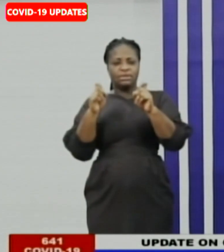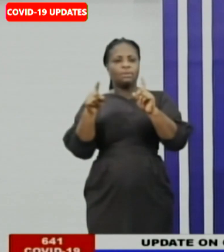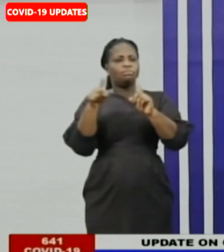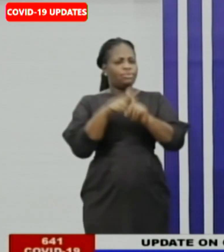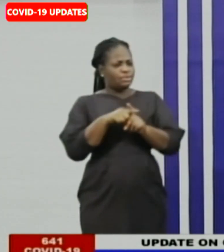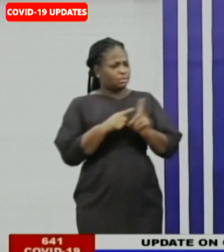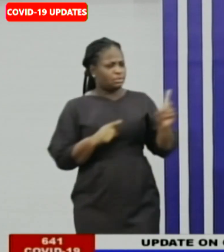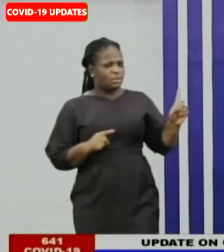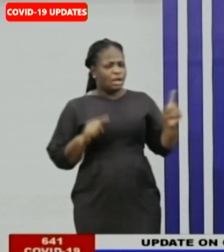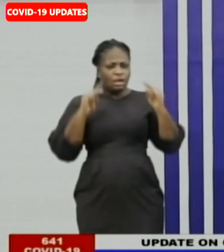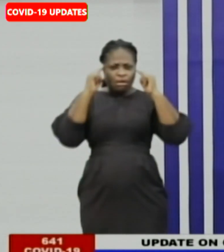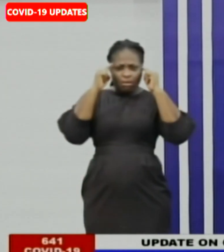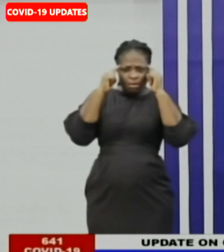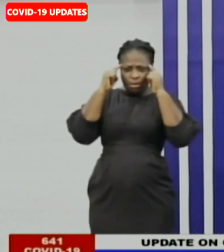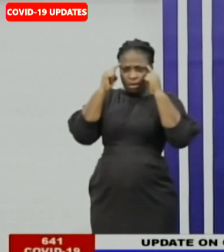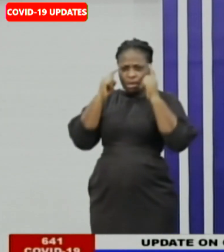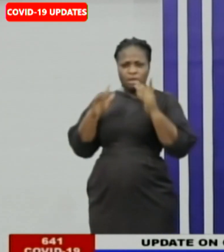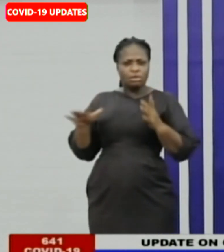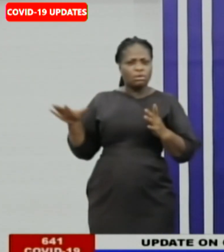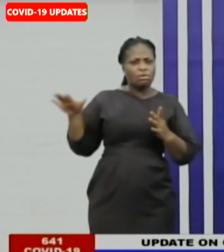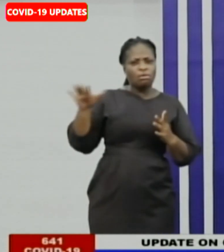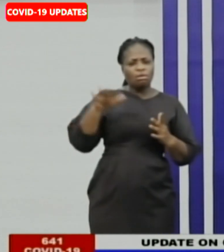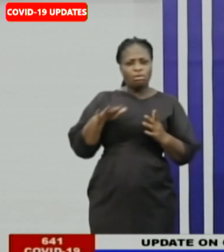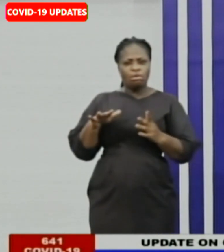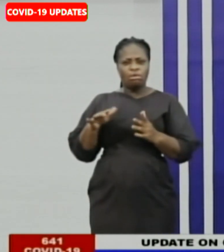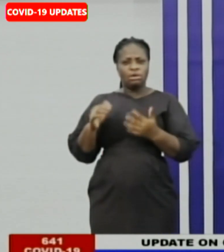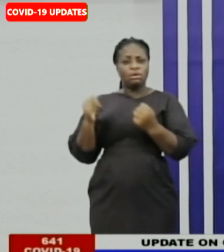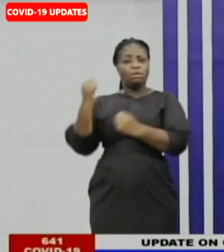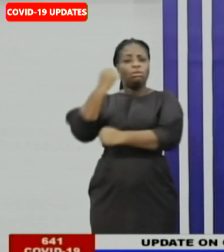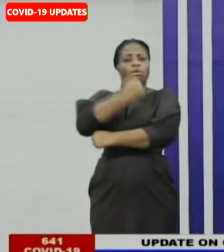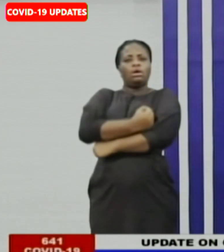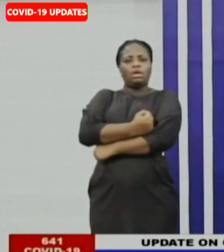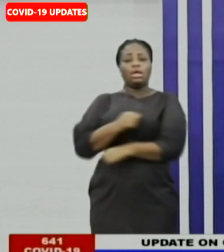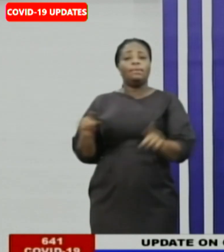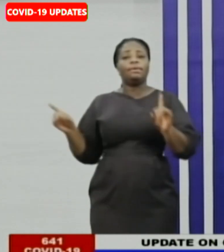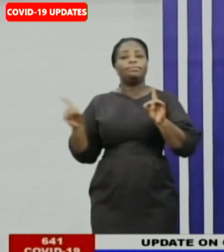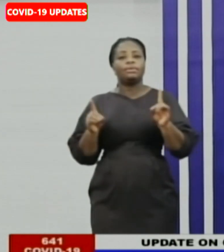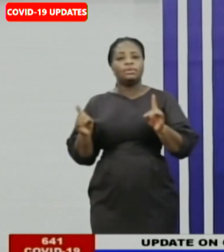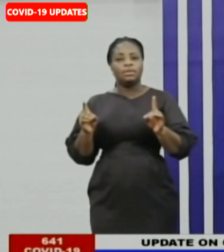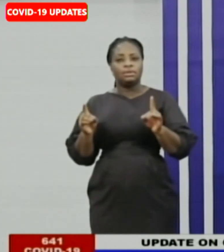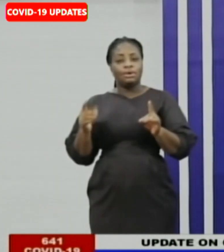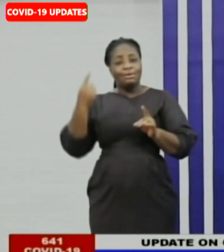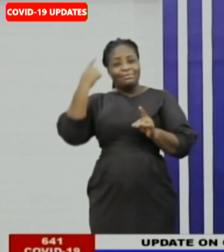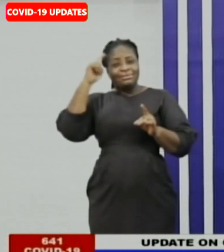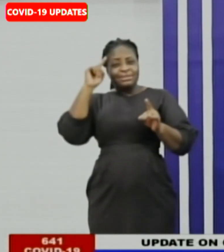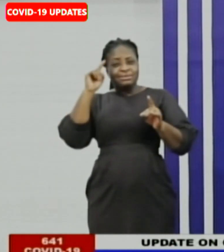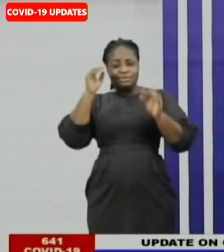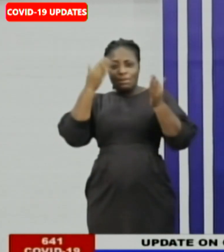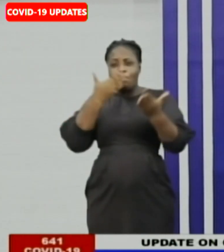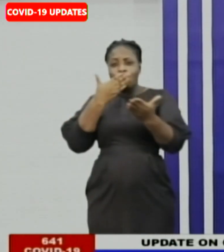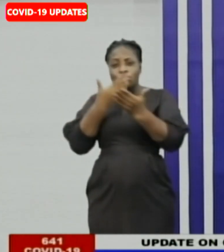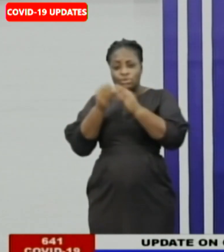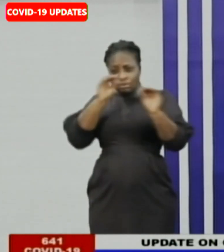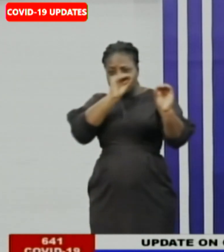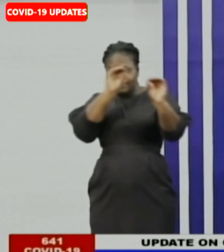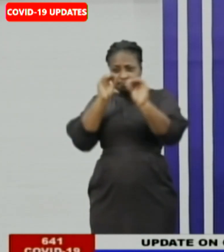you a sense that this entire, what you call lockdown that has been done, for the major objective of literally